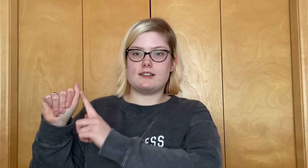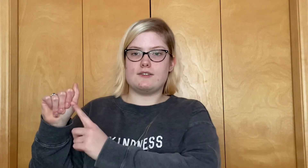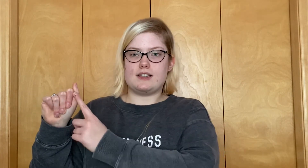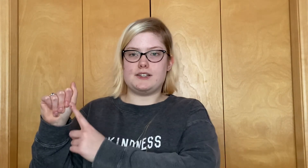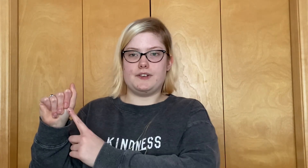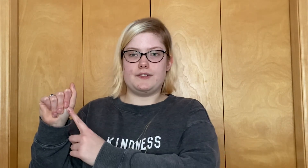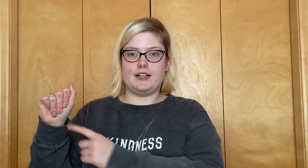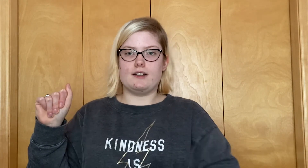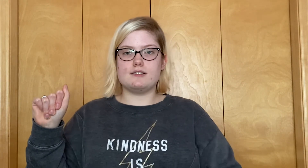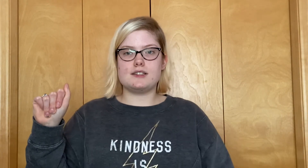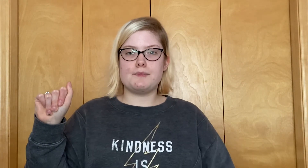rest of your fingers.